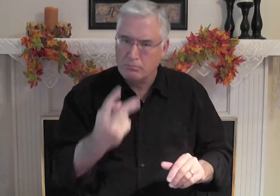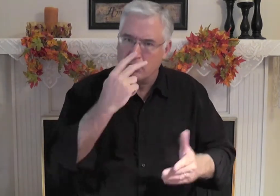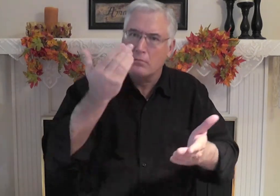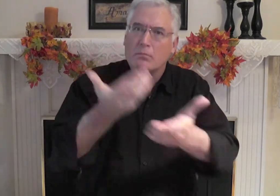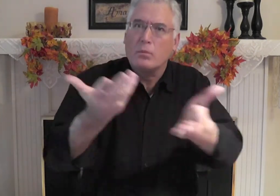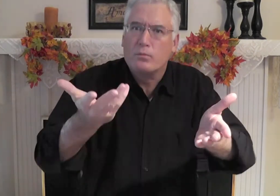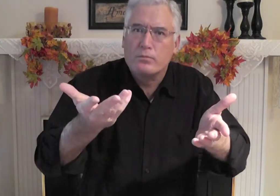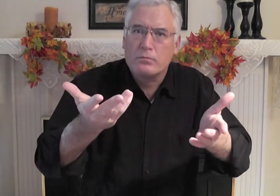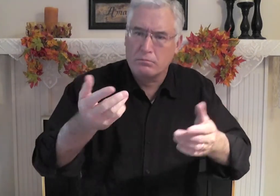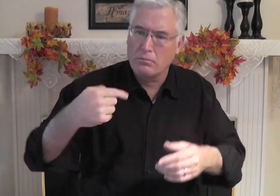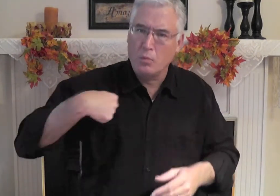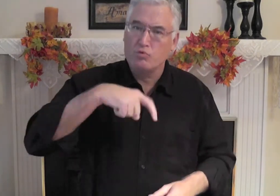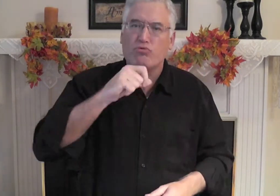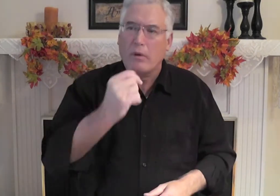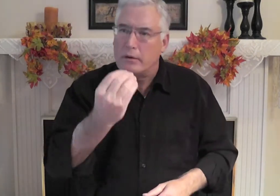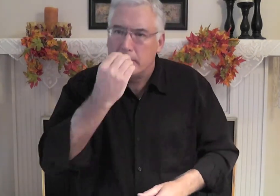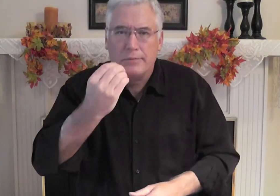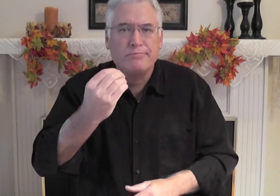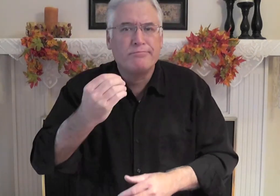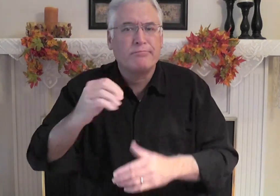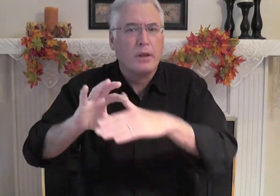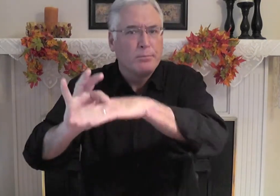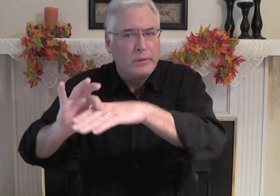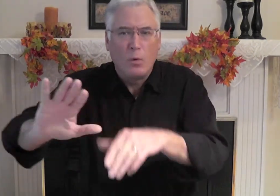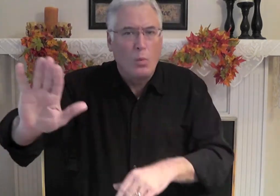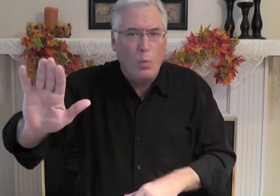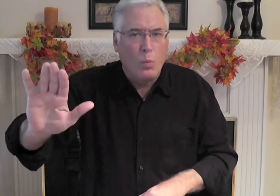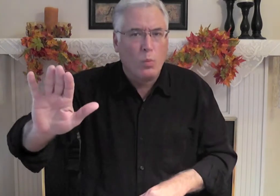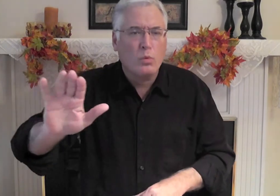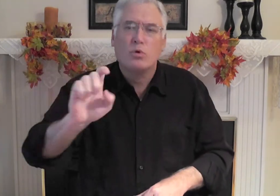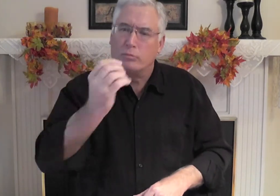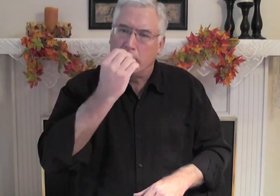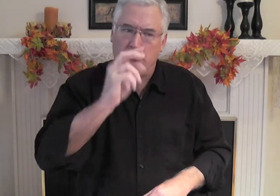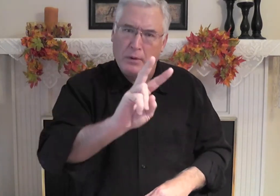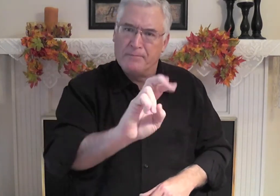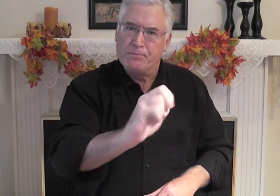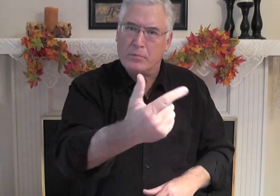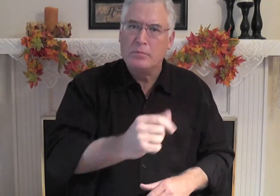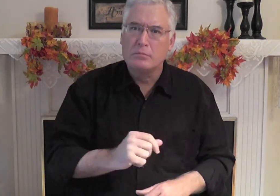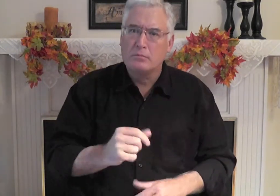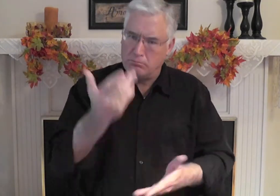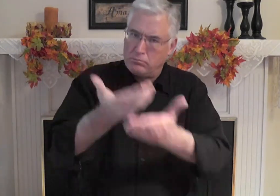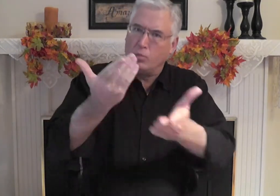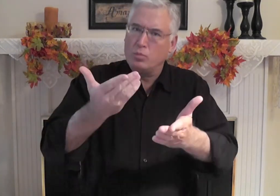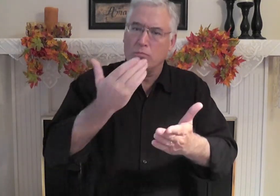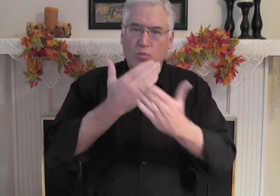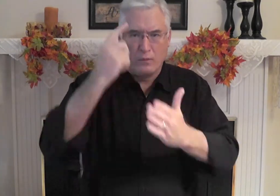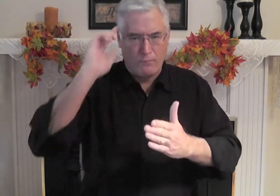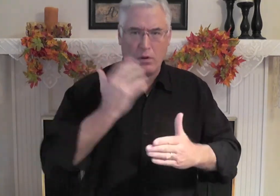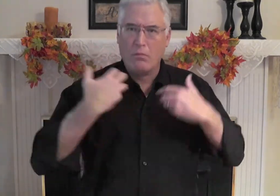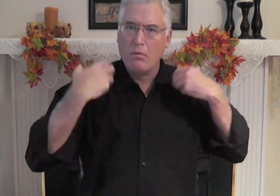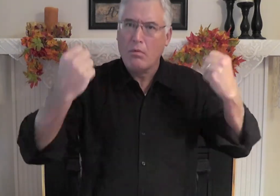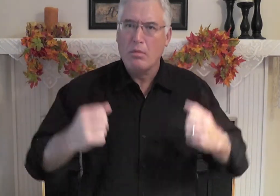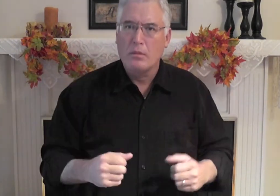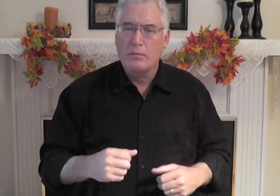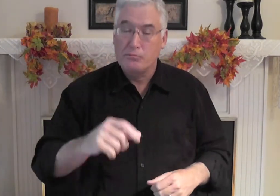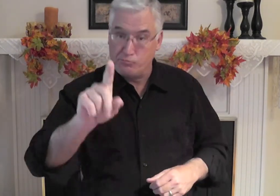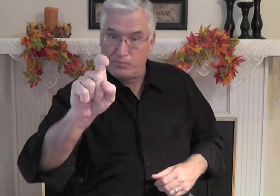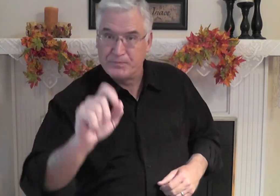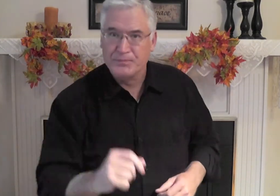eating the vegetables, right there's proof that we can't eat meat, we must only eat vegetables, for our